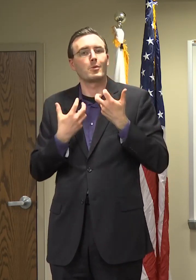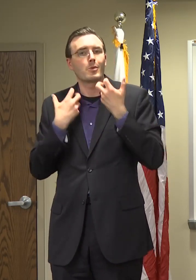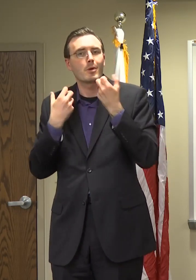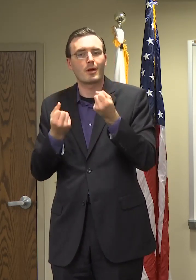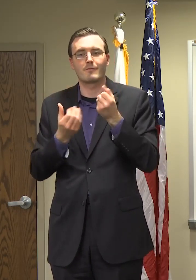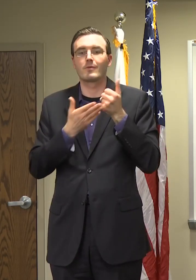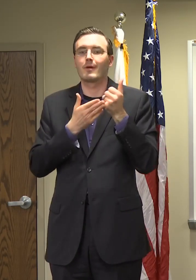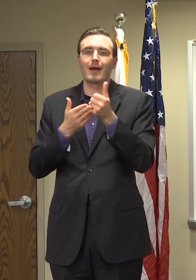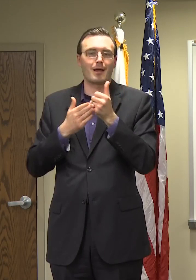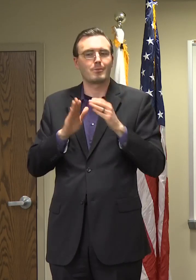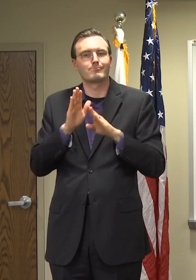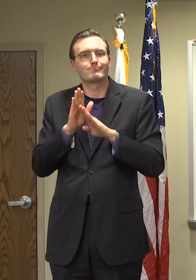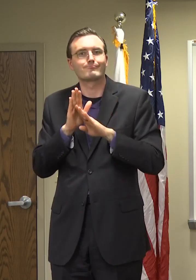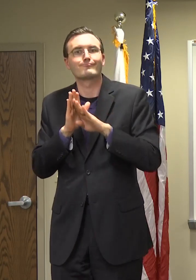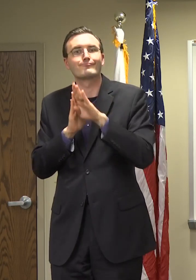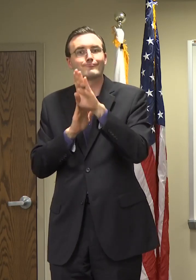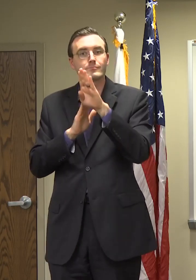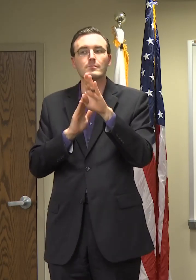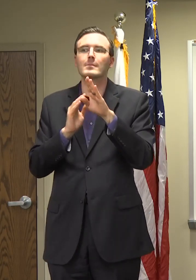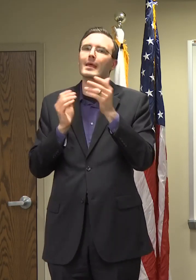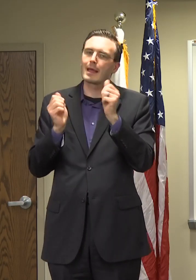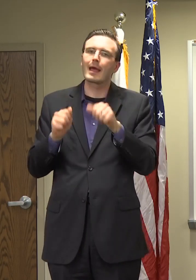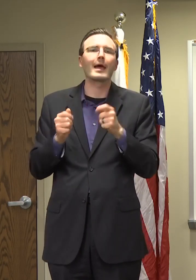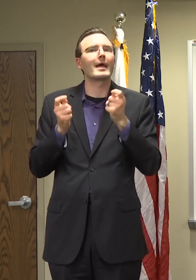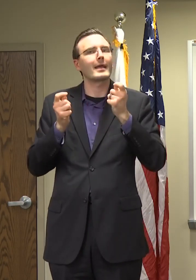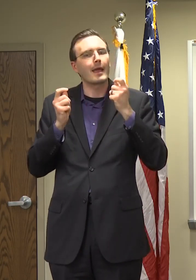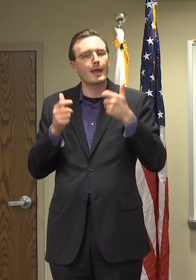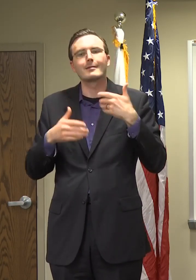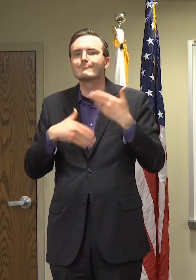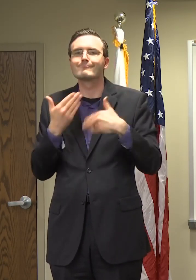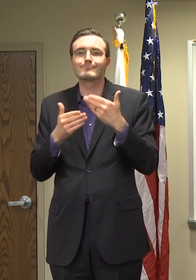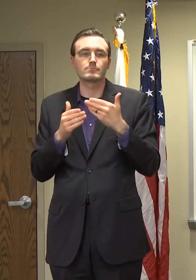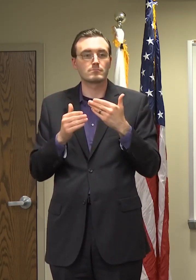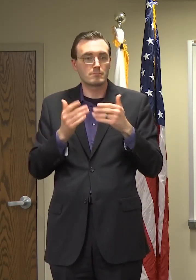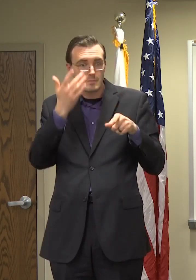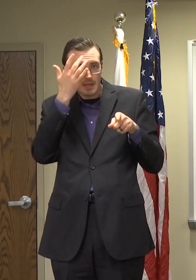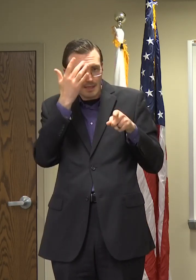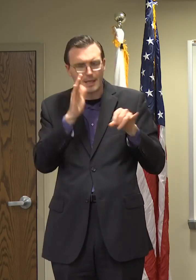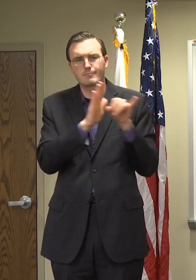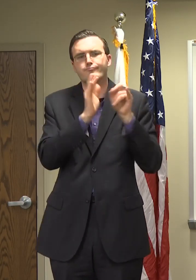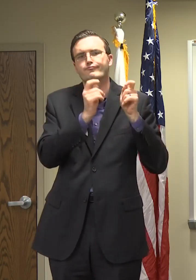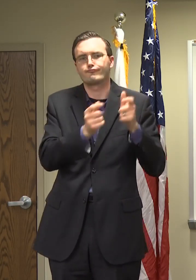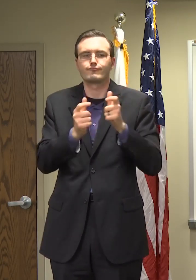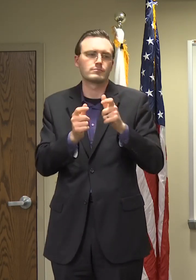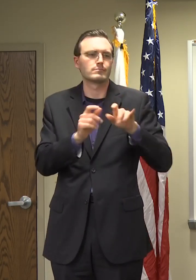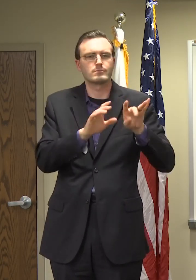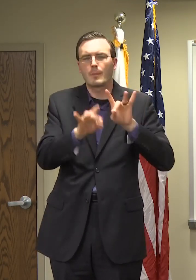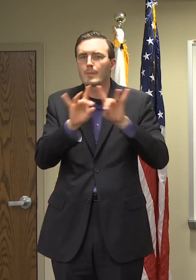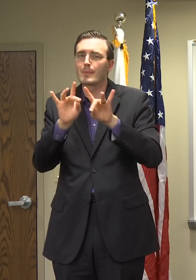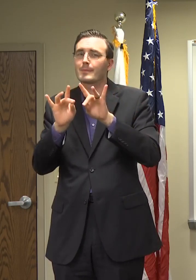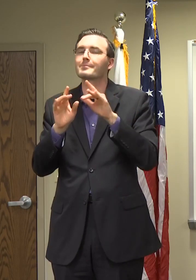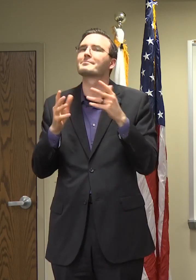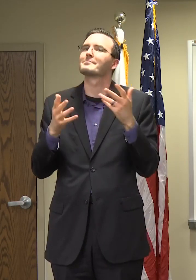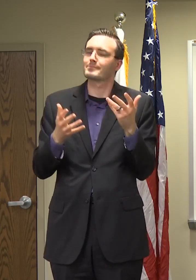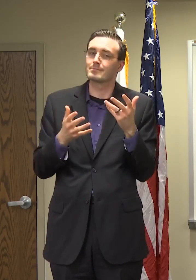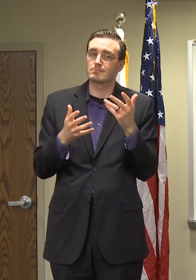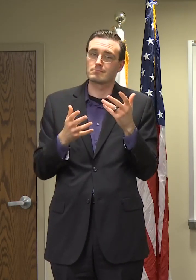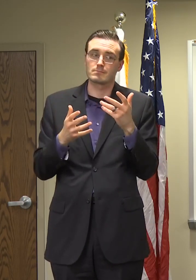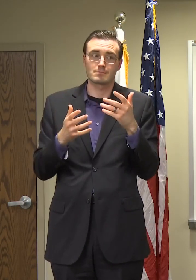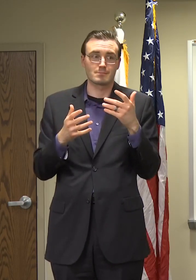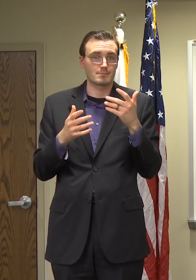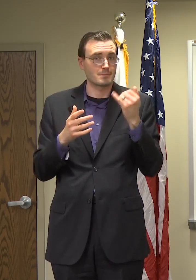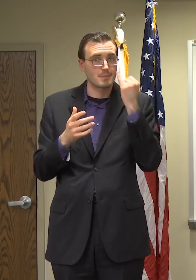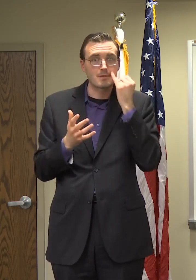that's thoughtful, that identifies infections quickly, that does not result in us having to close back down again. We're going to have to learn to do